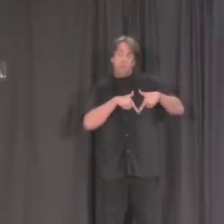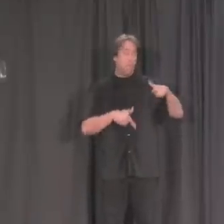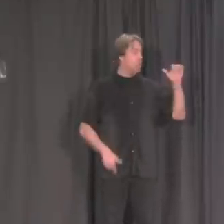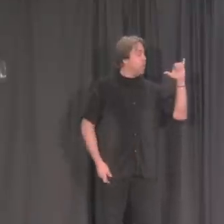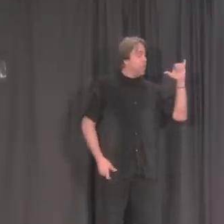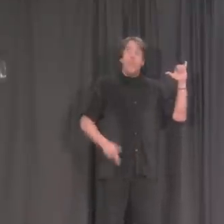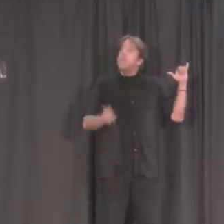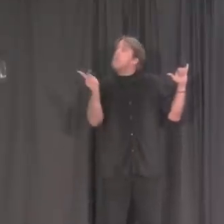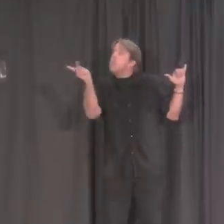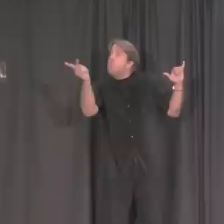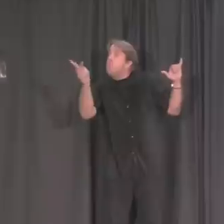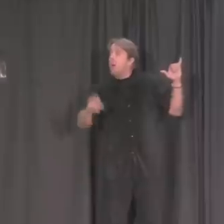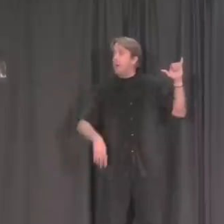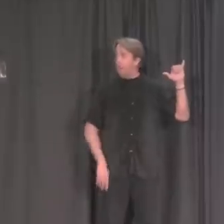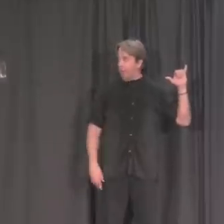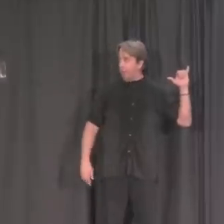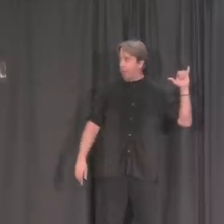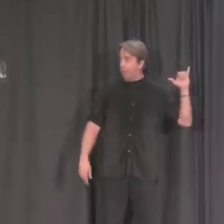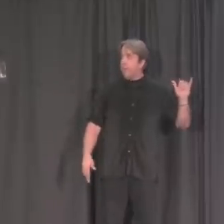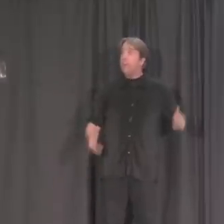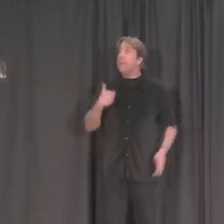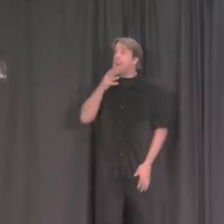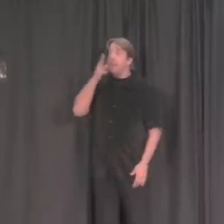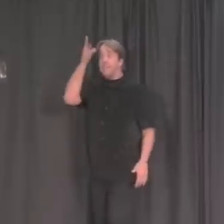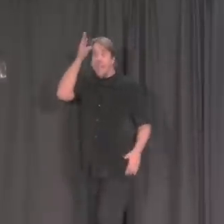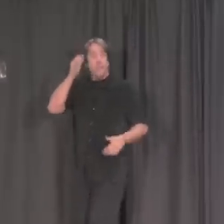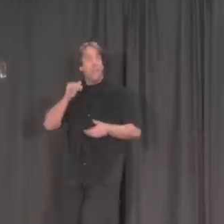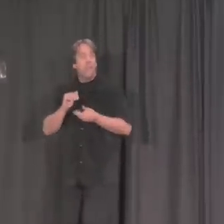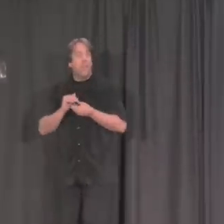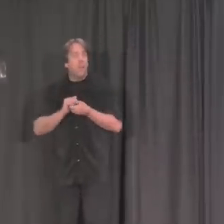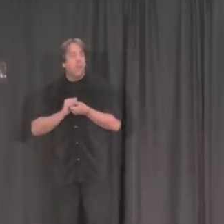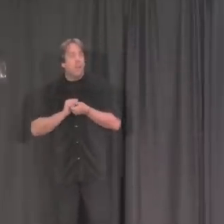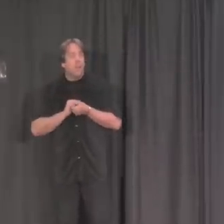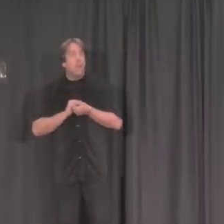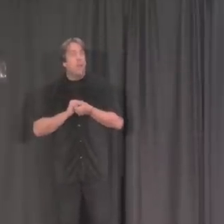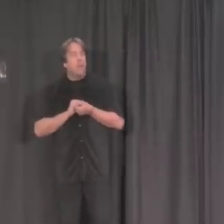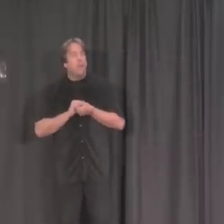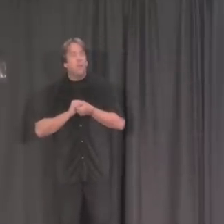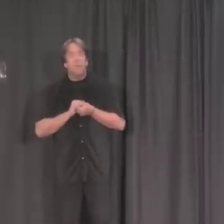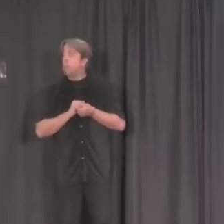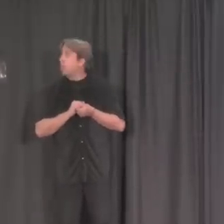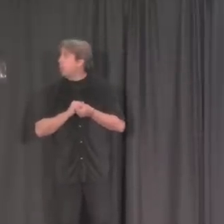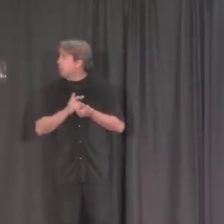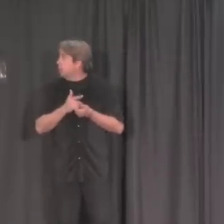for la, Y is for you. My parents went,